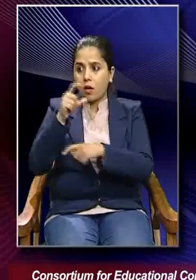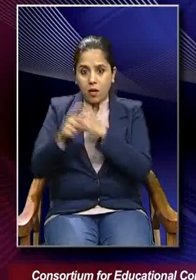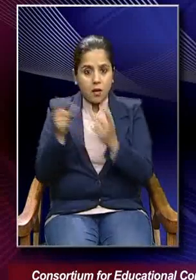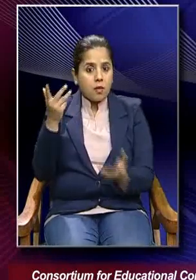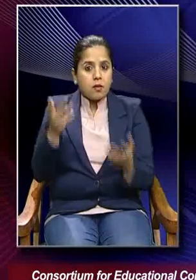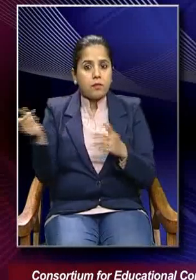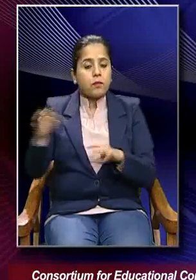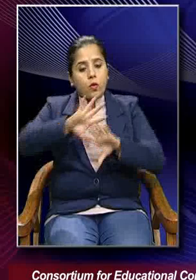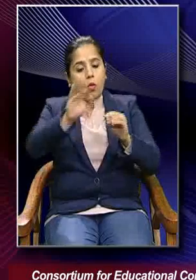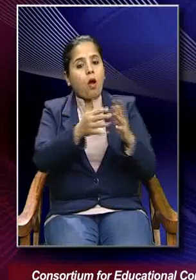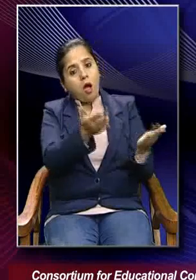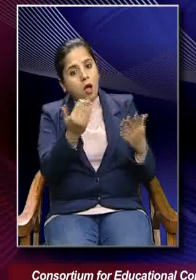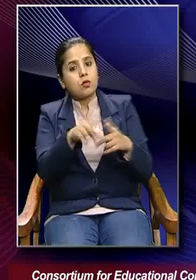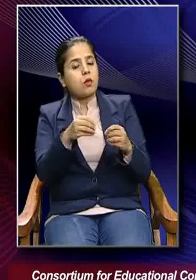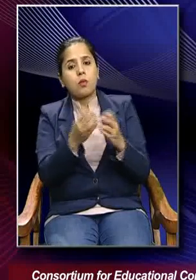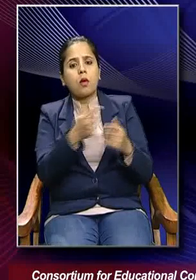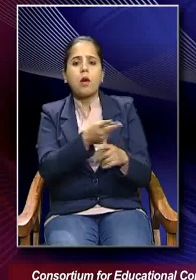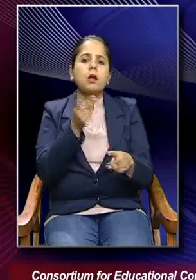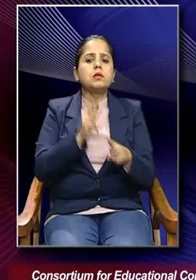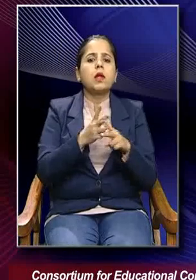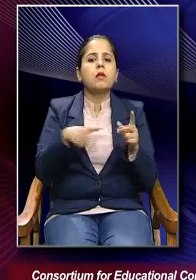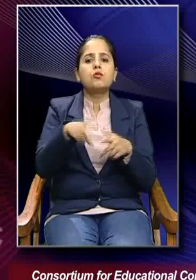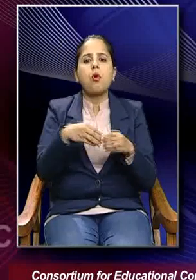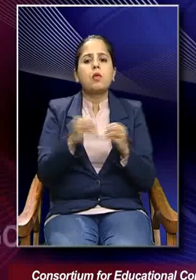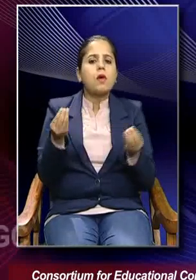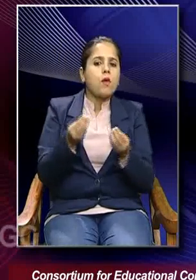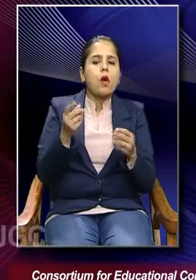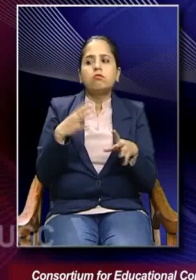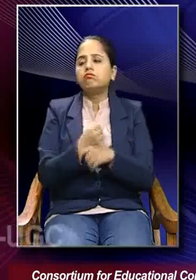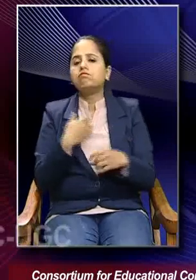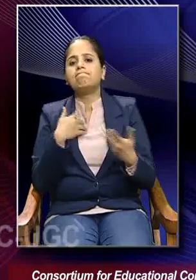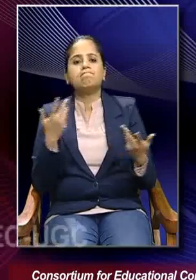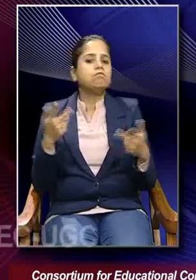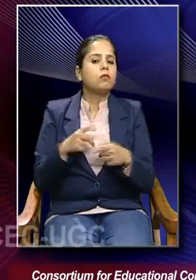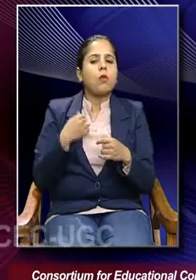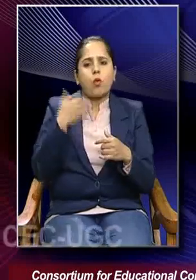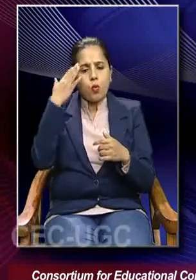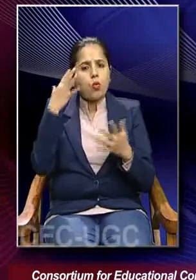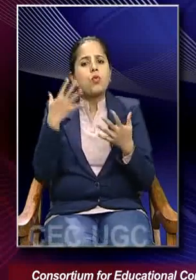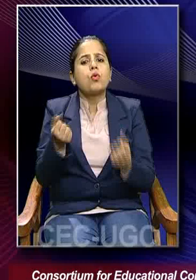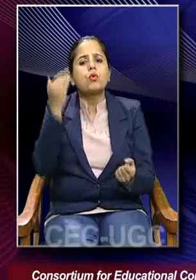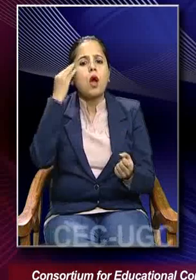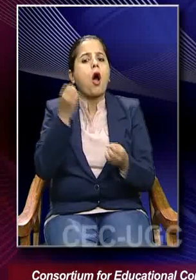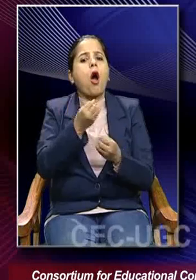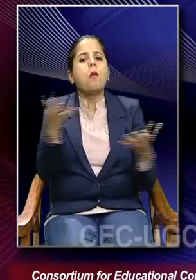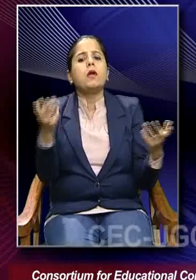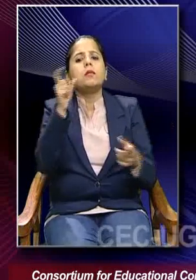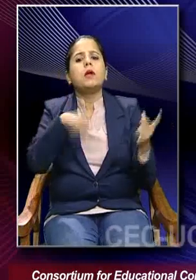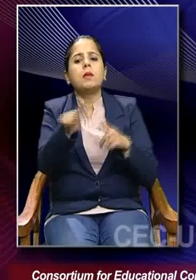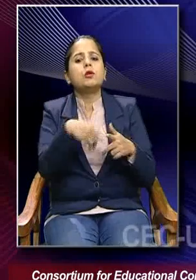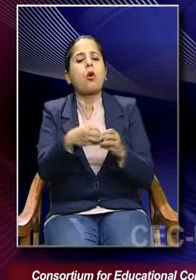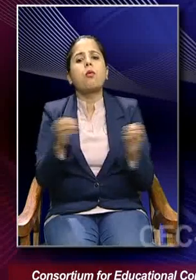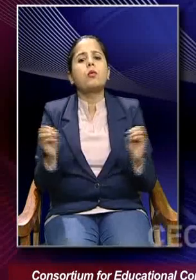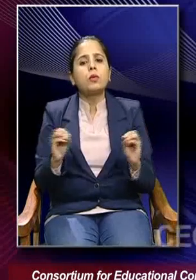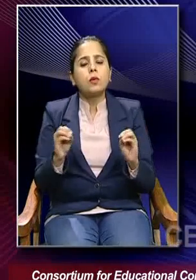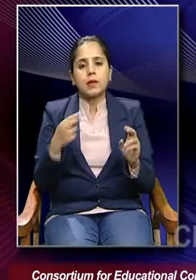not absorb all, so unemployment was created. Now what did we want to know? How much of unemployment is created? So